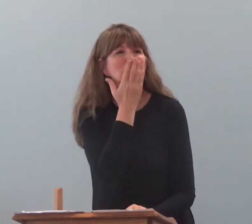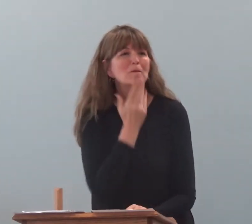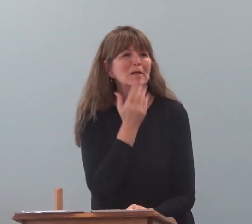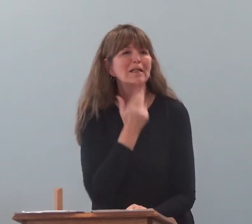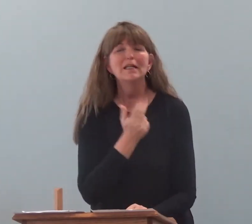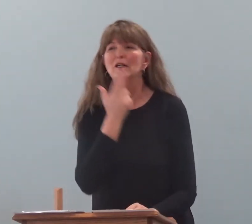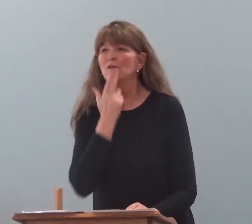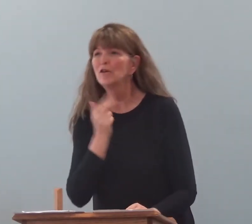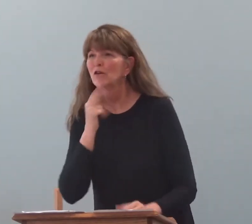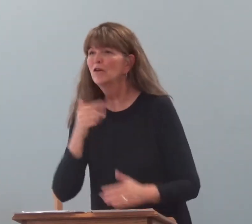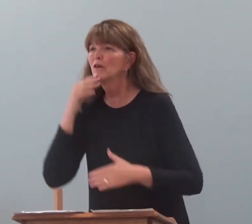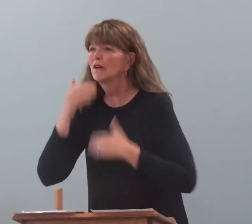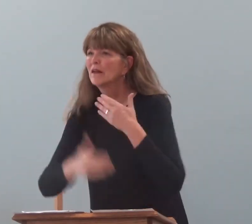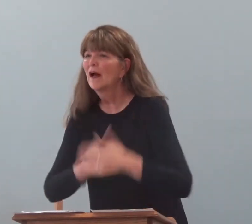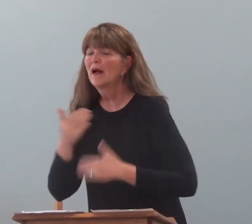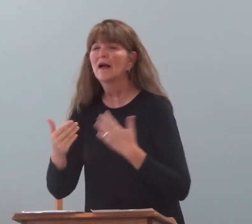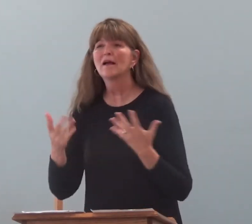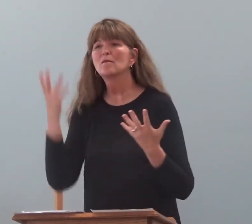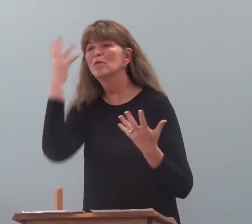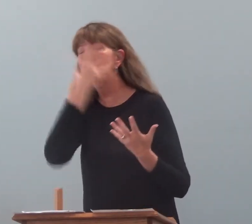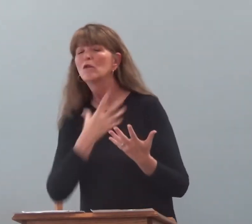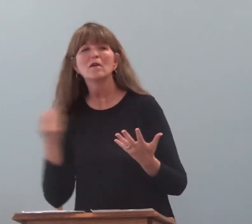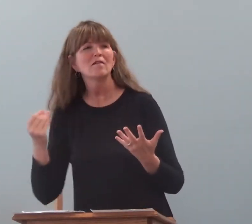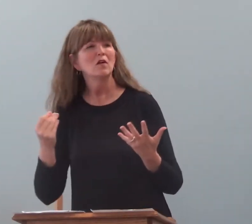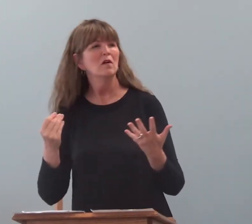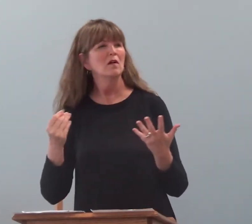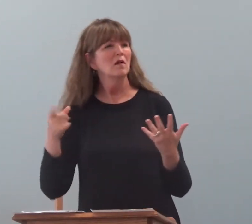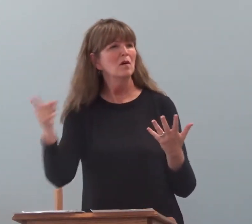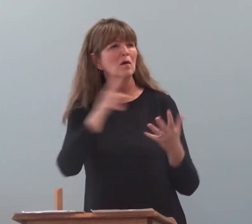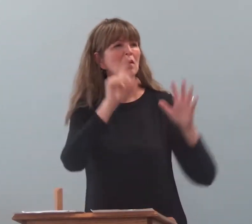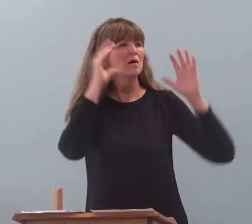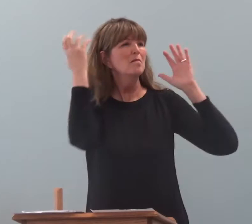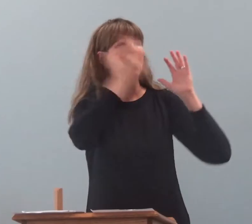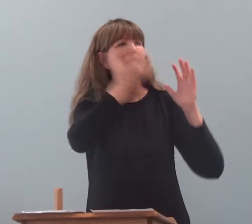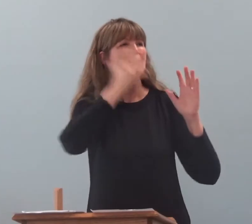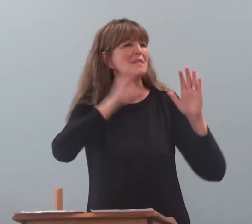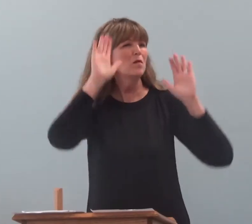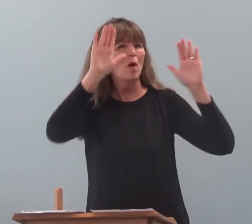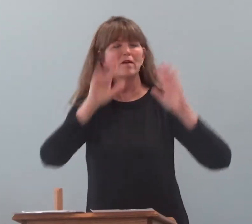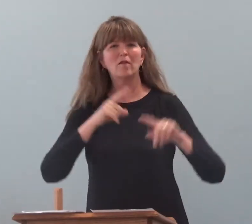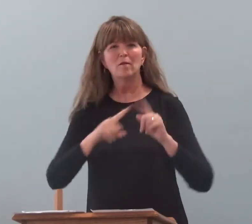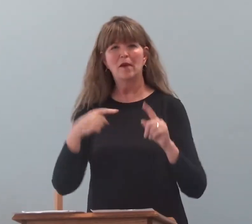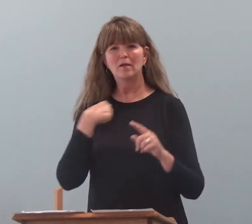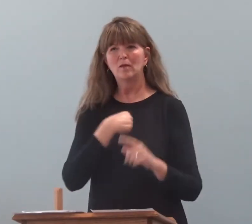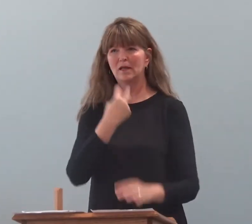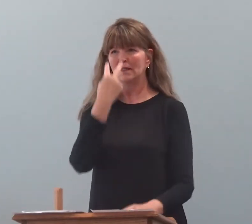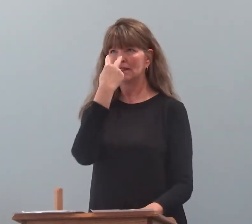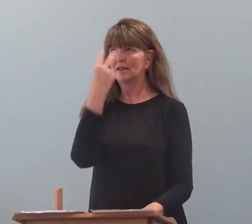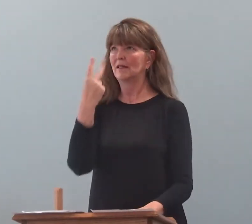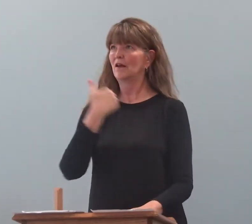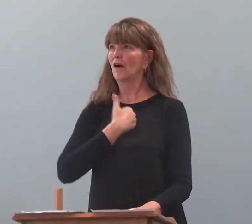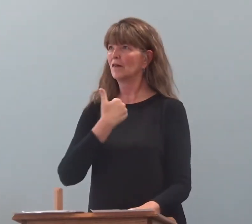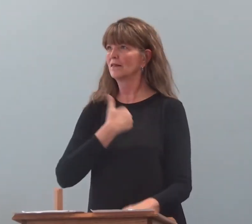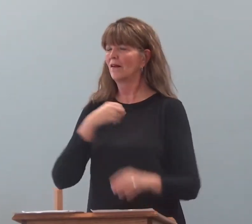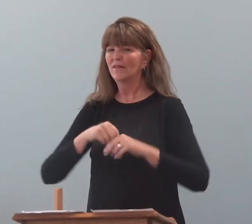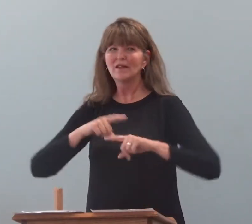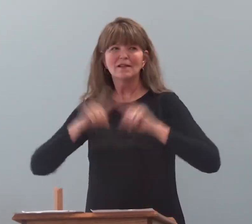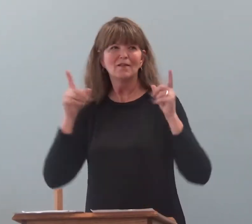God looks down at us and says, I love you. You are so beautiful and sweet and precious to me. You are amazing and wonderfully made.